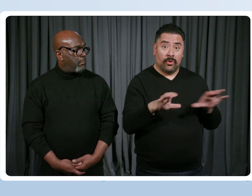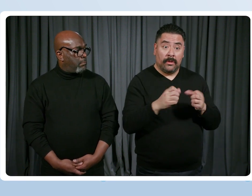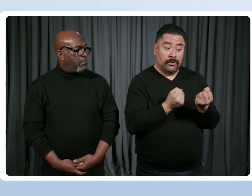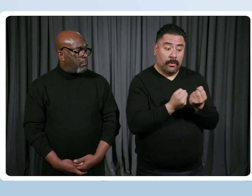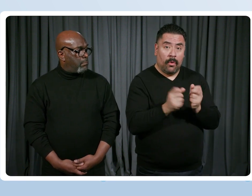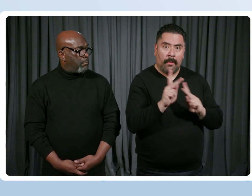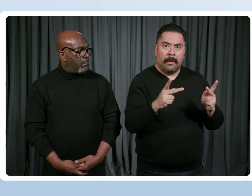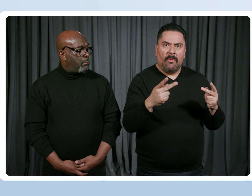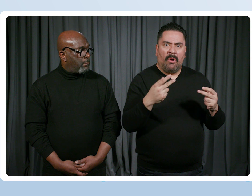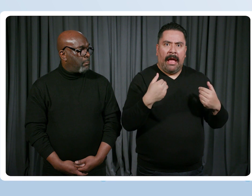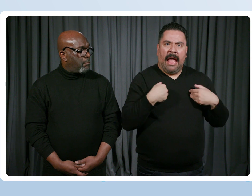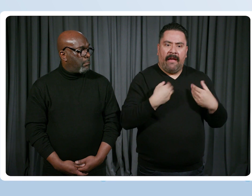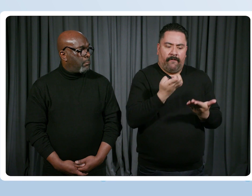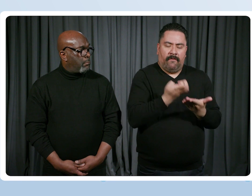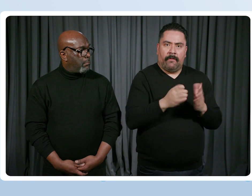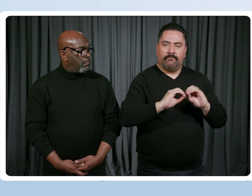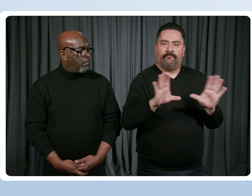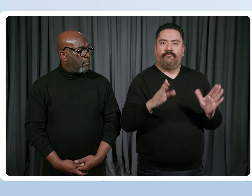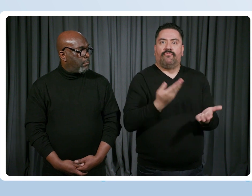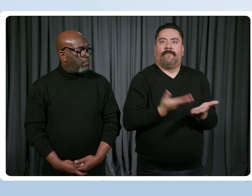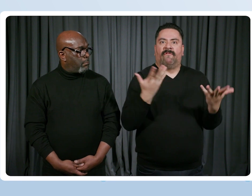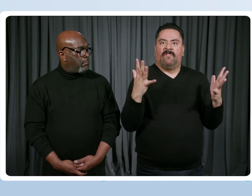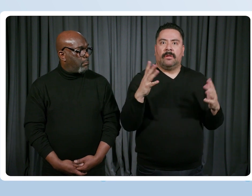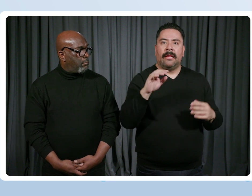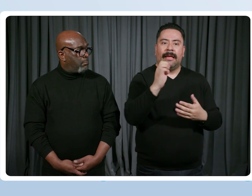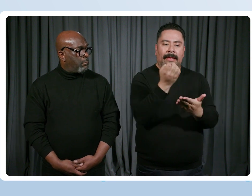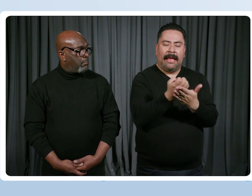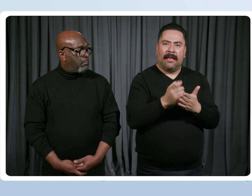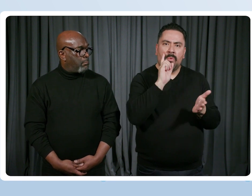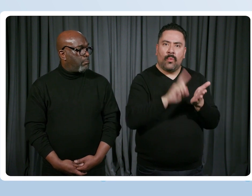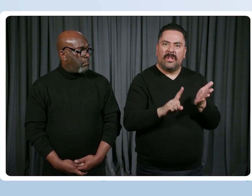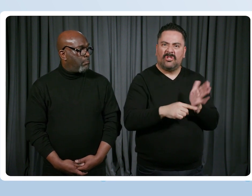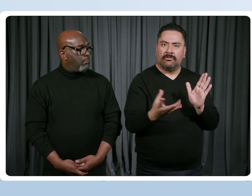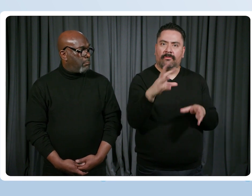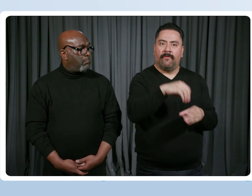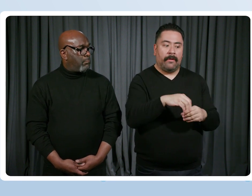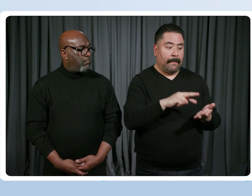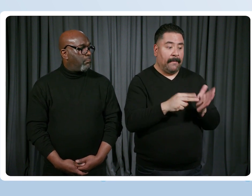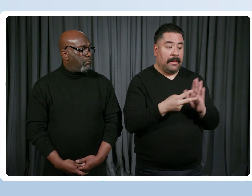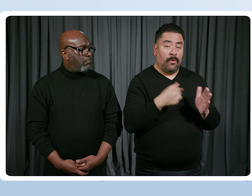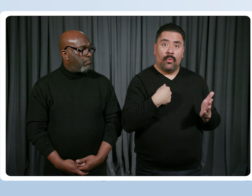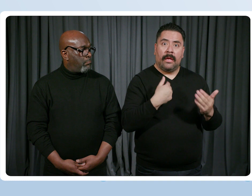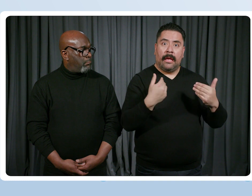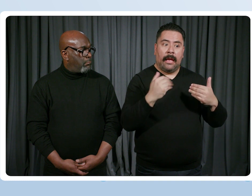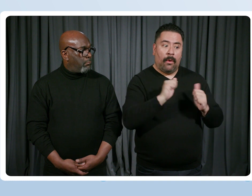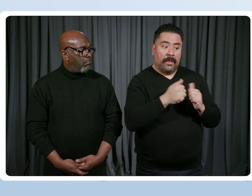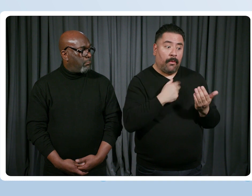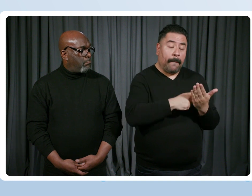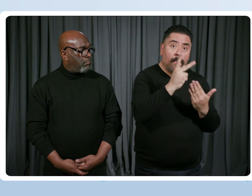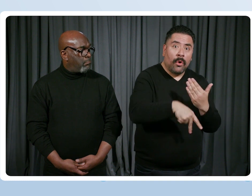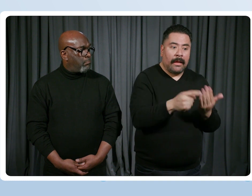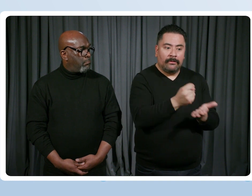are evidence-based. And so research is a big part of that. So developing the evidence around our interventions, around